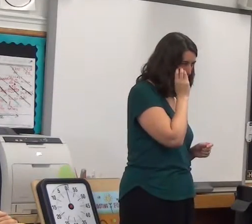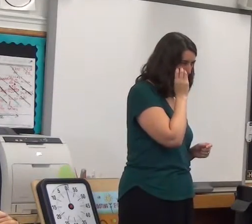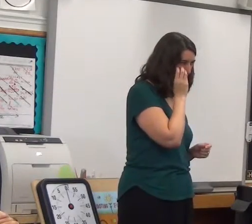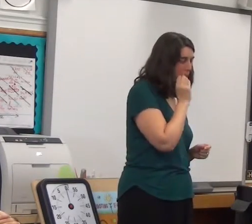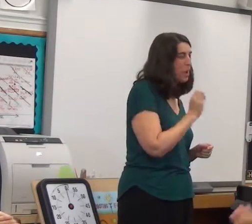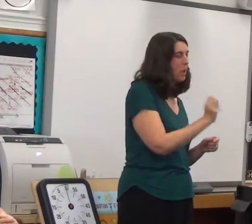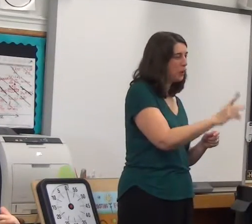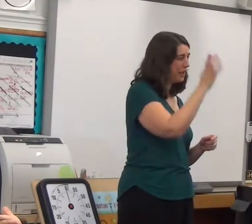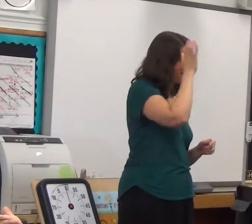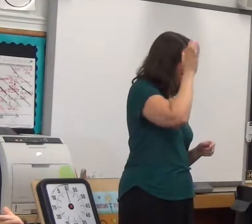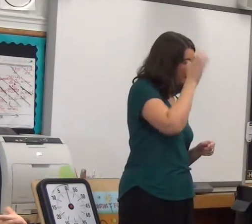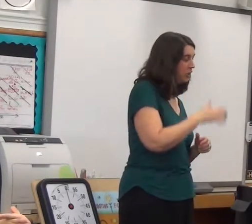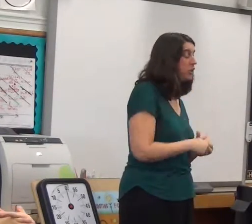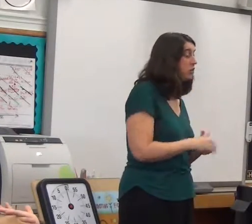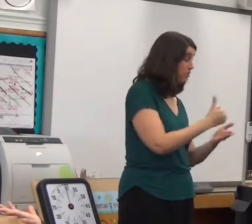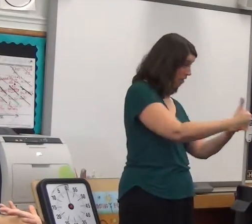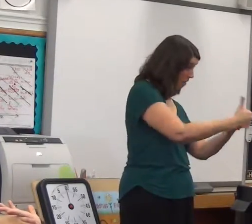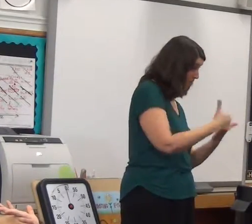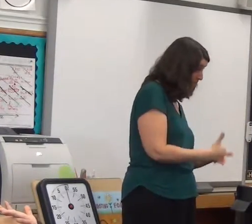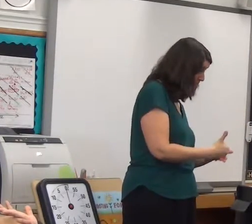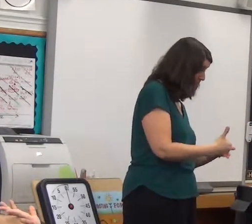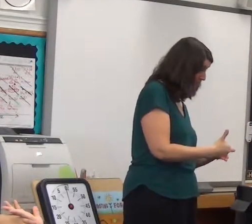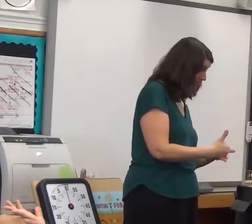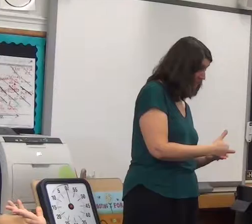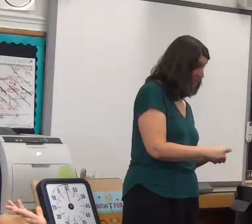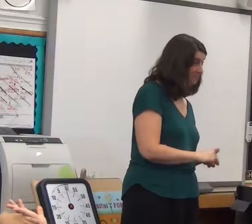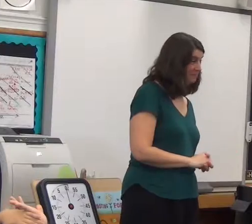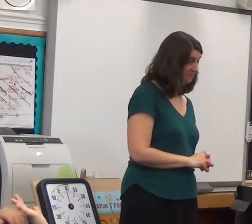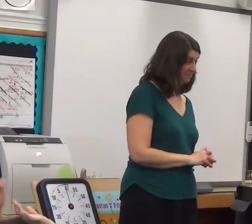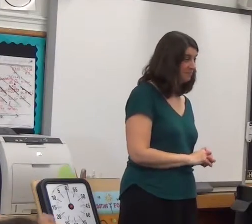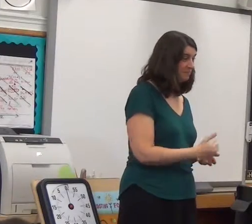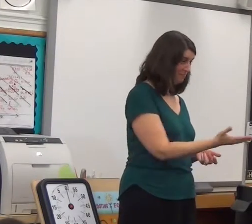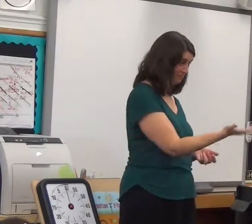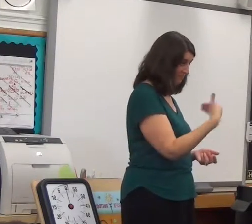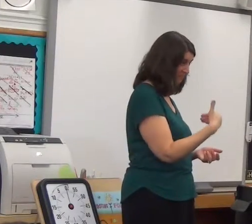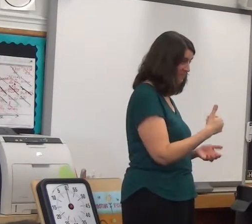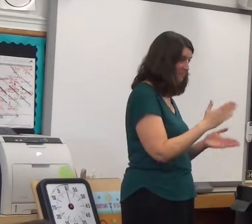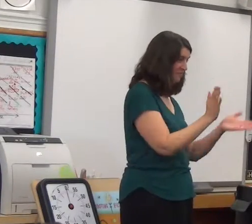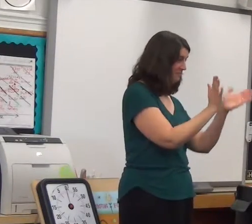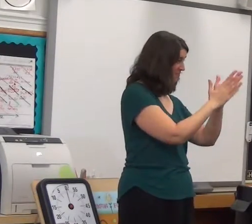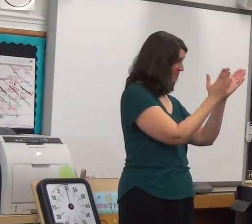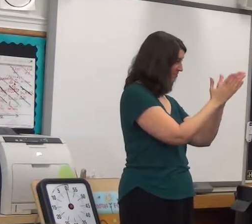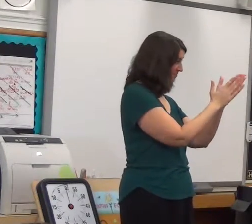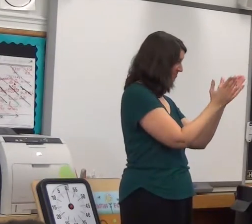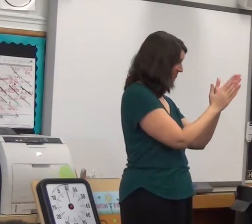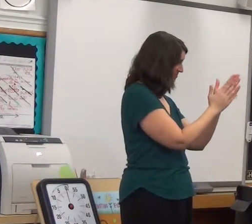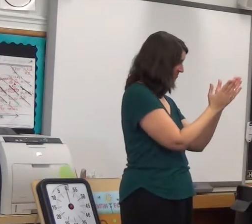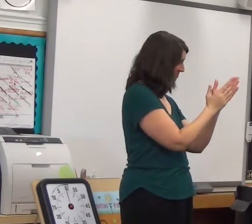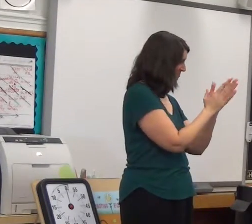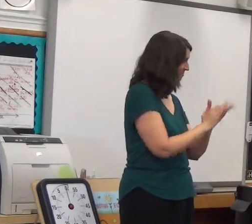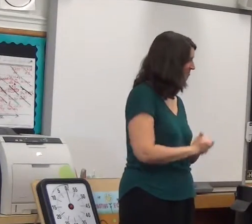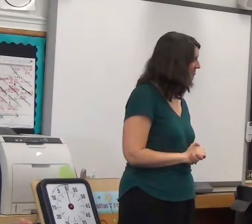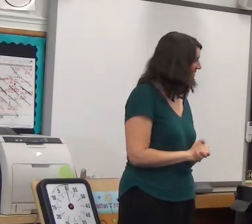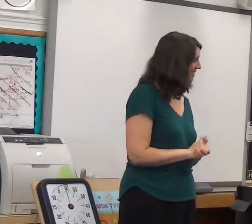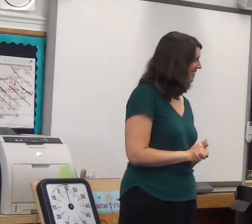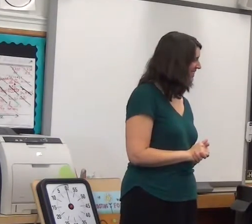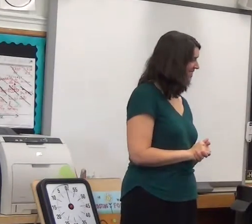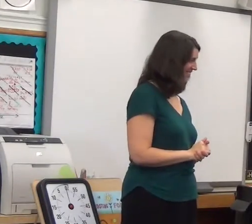Christopher. All right, Christopher. Will you help me out with this magic trick? You can come up here. Give Christopher a nice big hand.